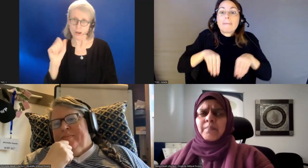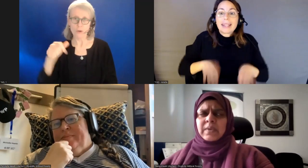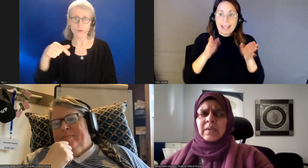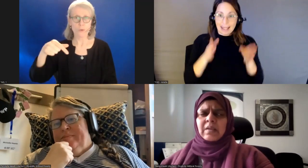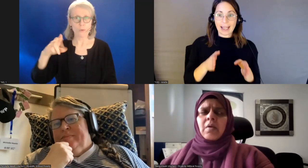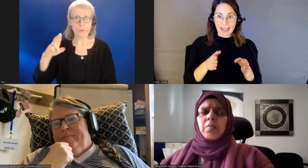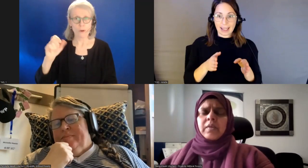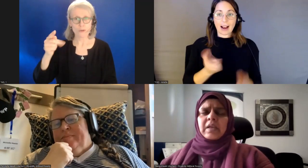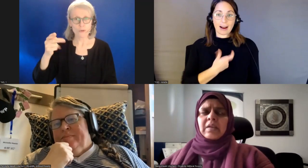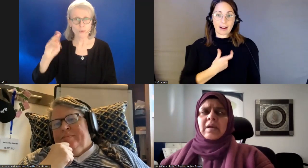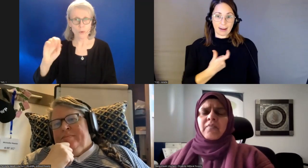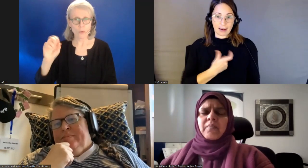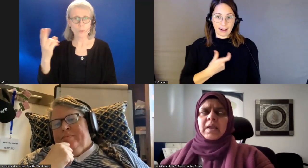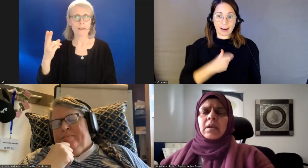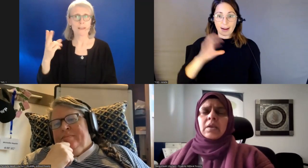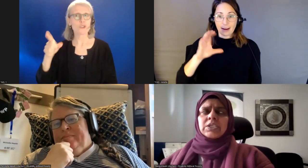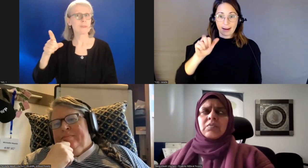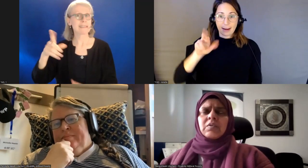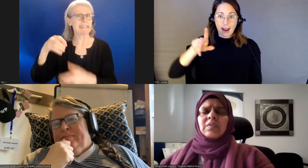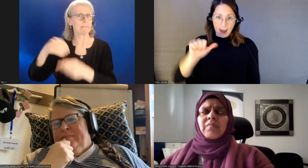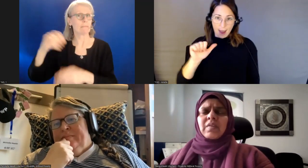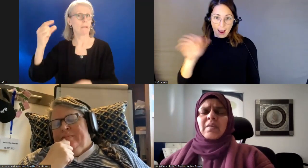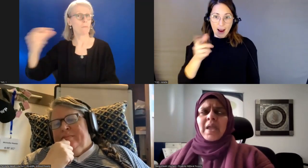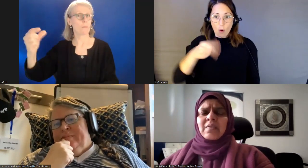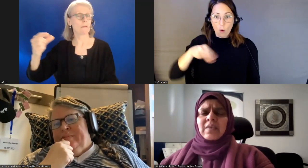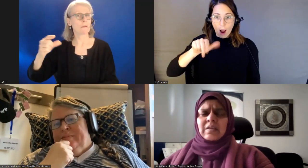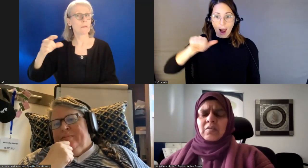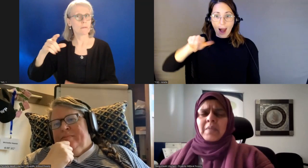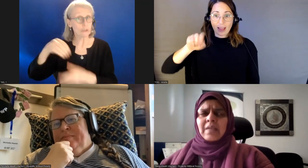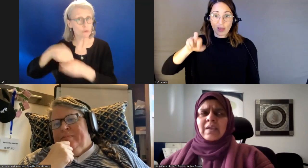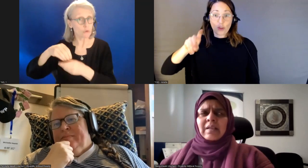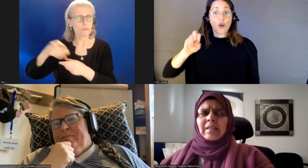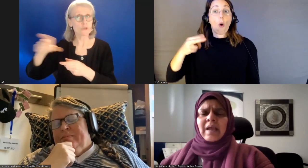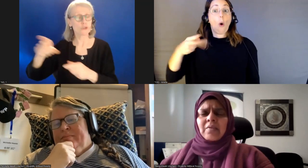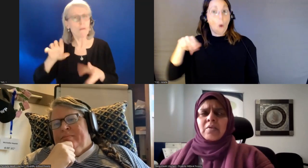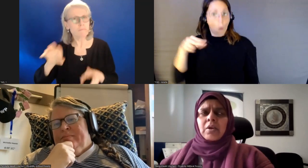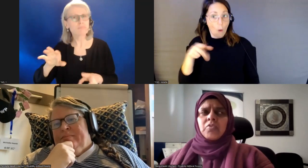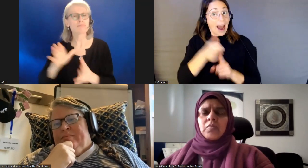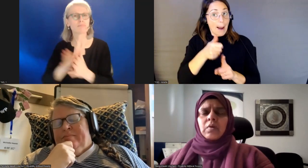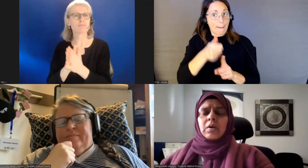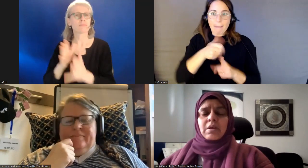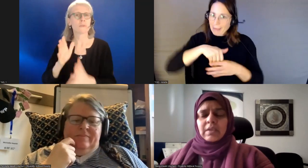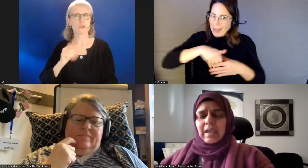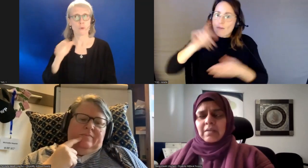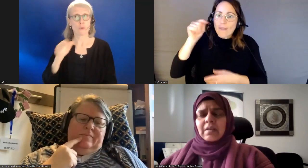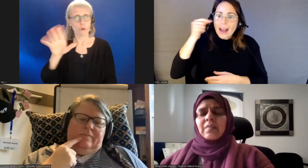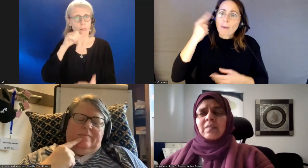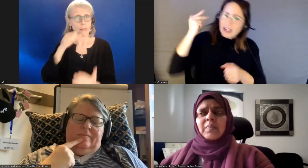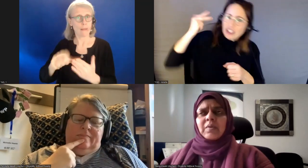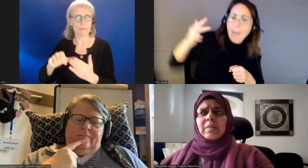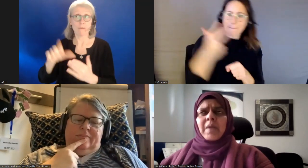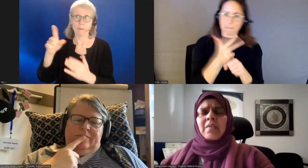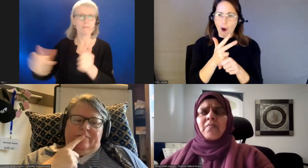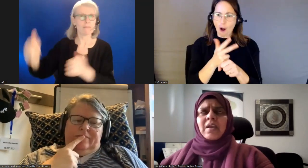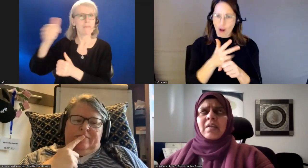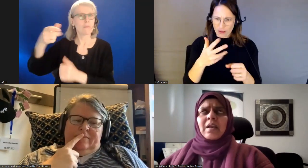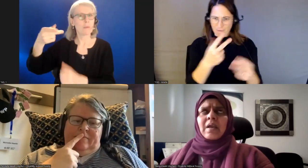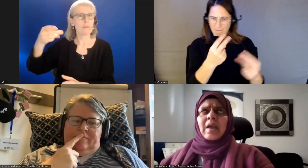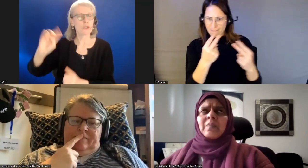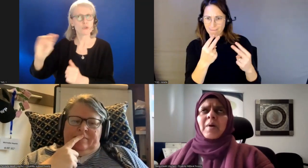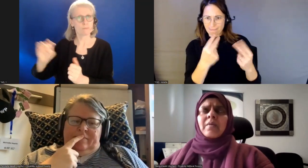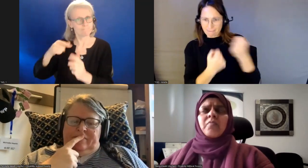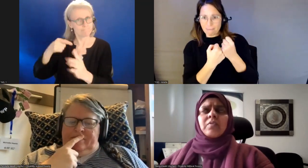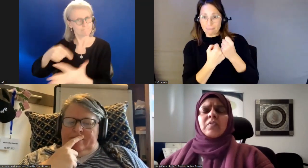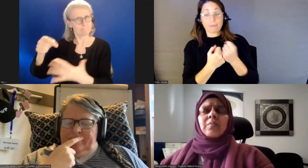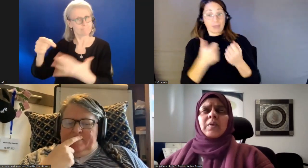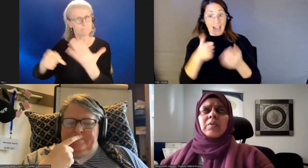internal champion within government. She was given the mandate in her mandate letter to work on the Canada Disability Benefit